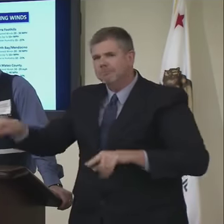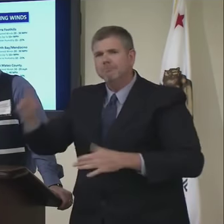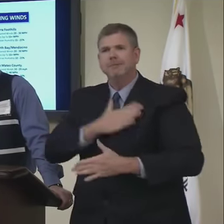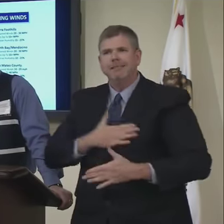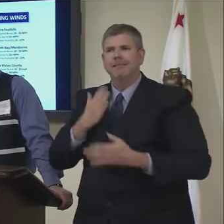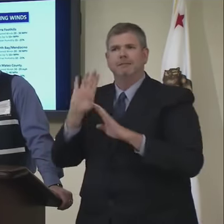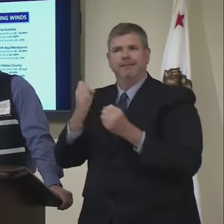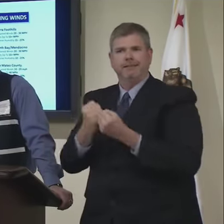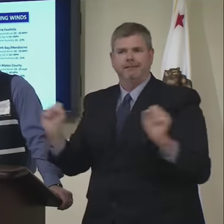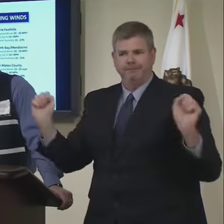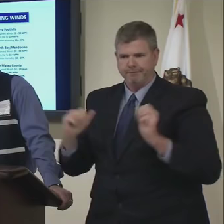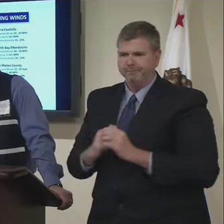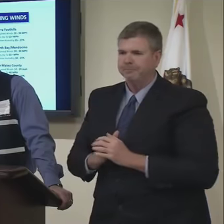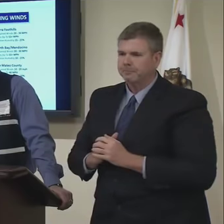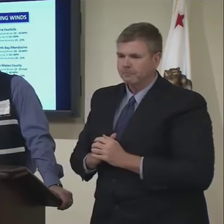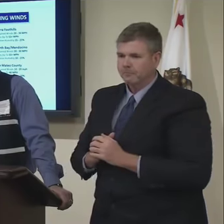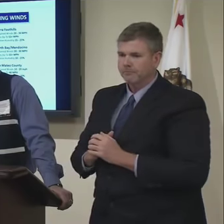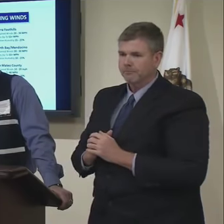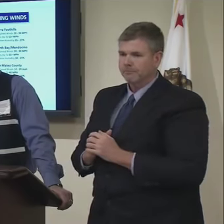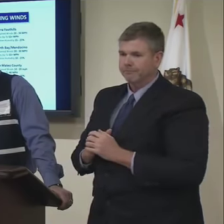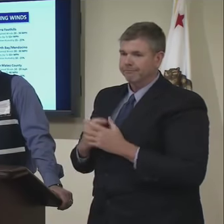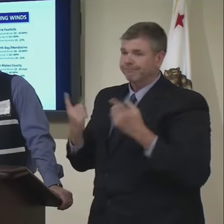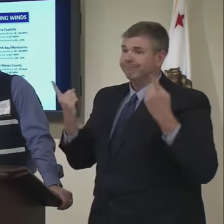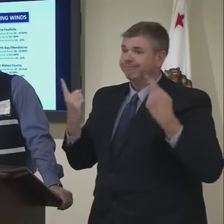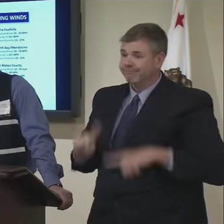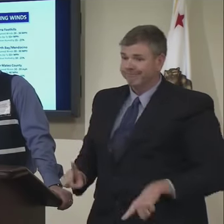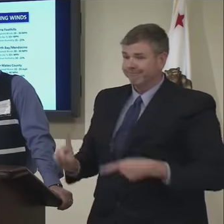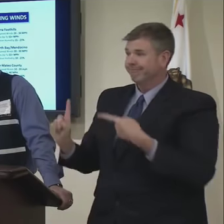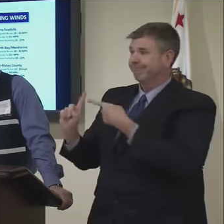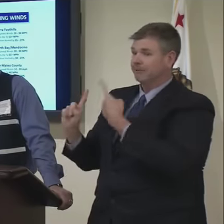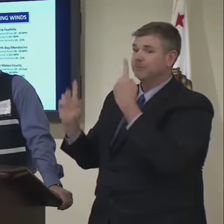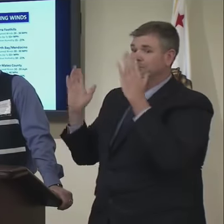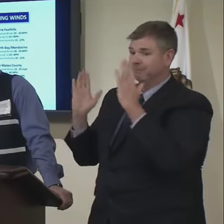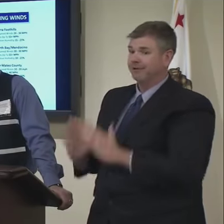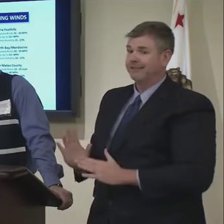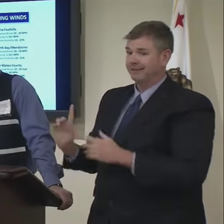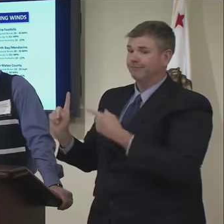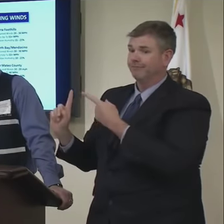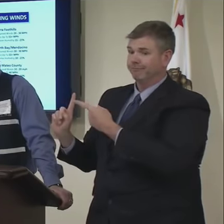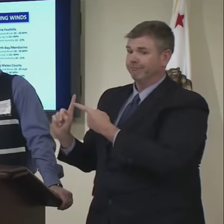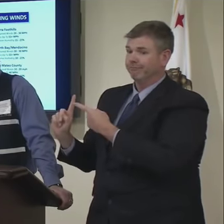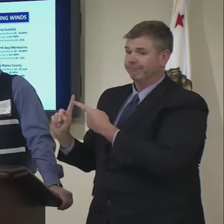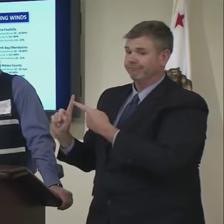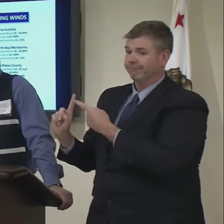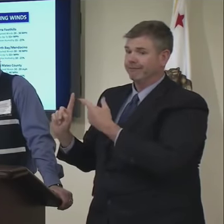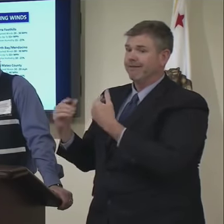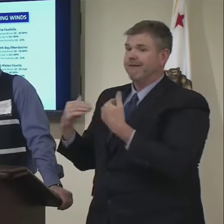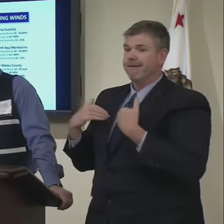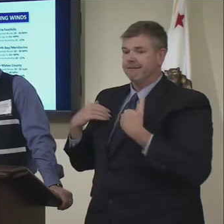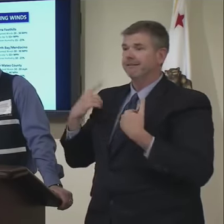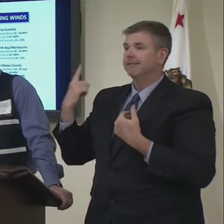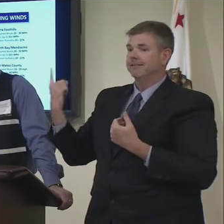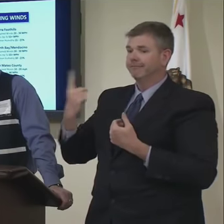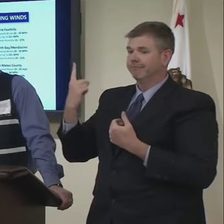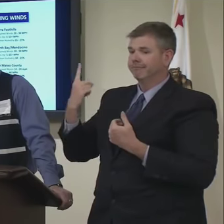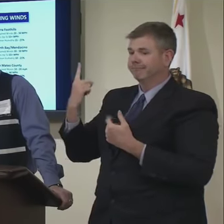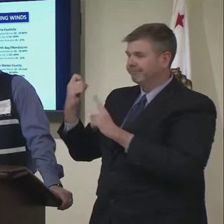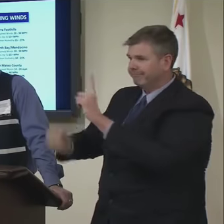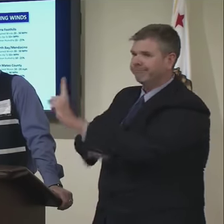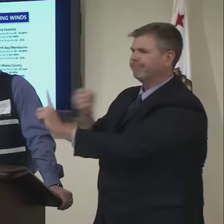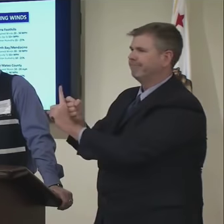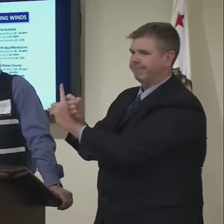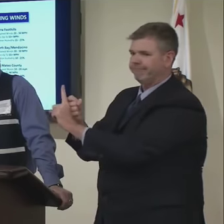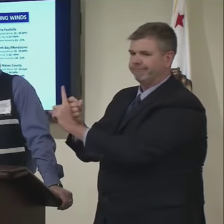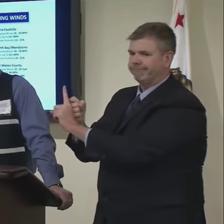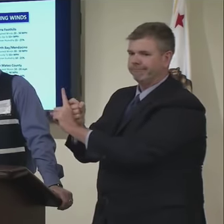deliberate attack. The employee was driving a PG&E vehicle when a projectile hit the front passenger window.